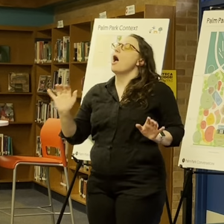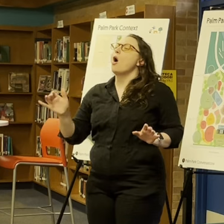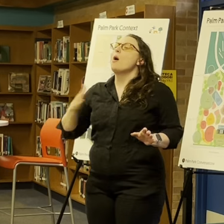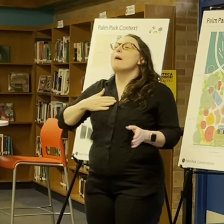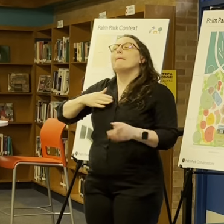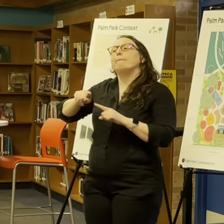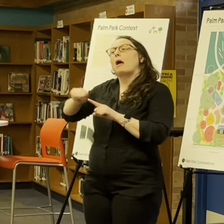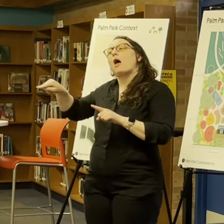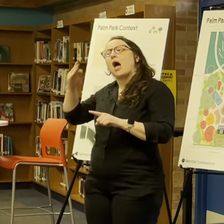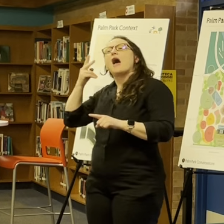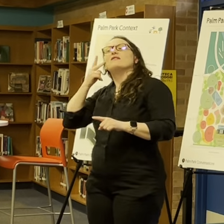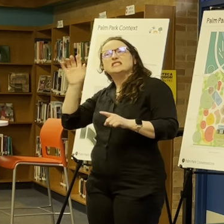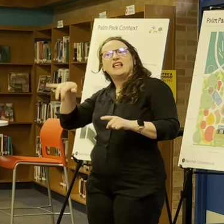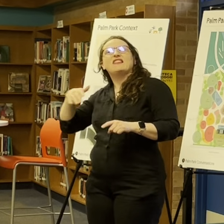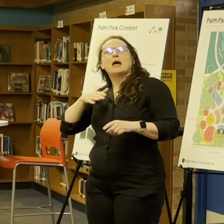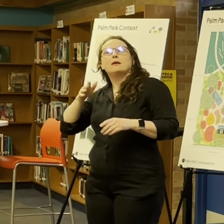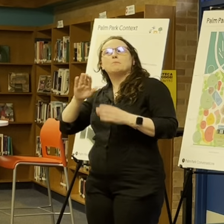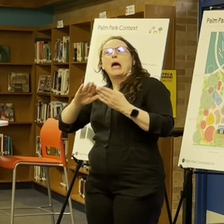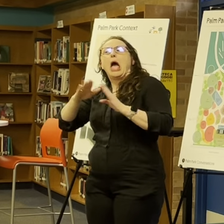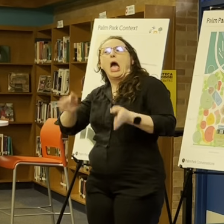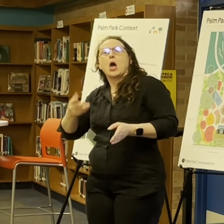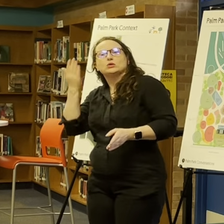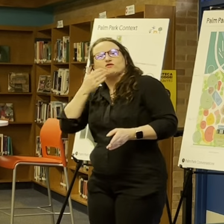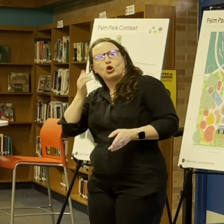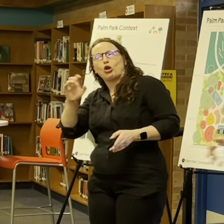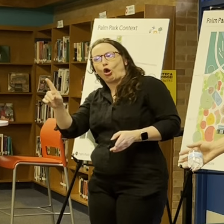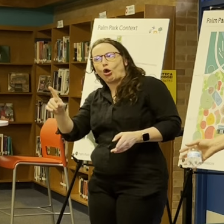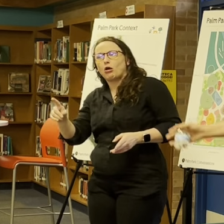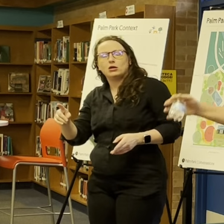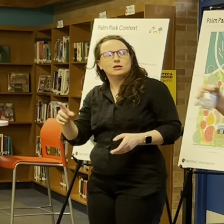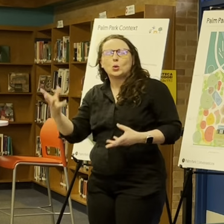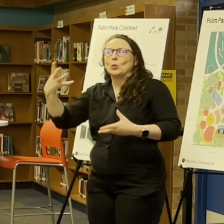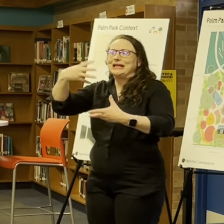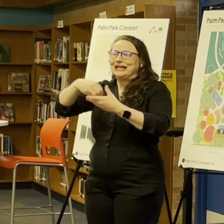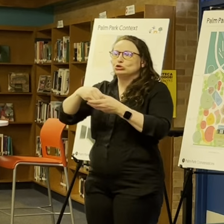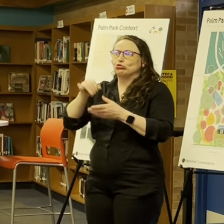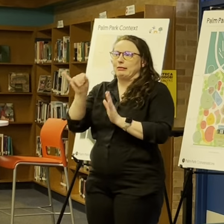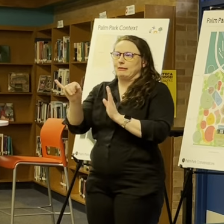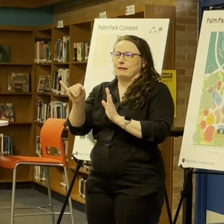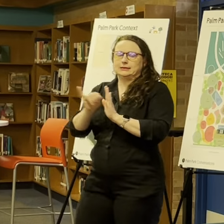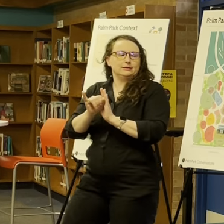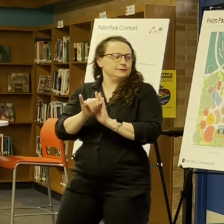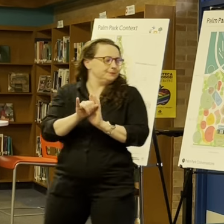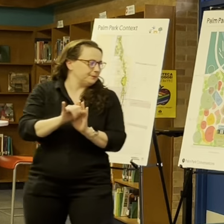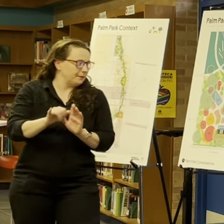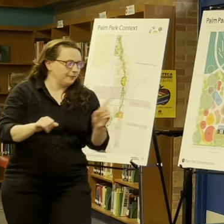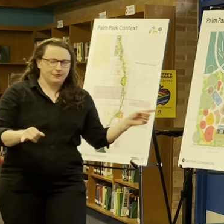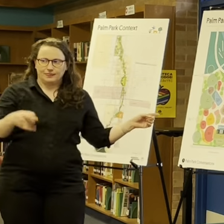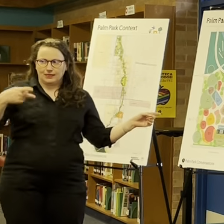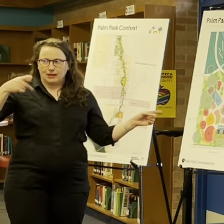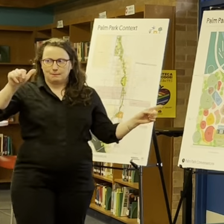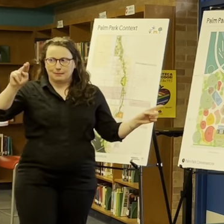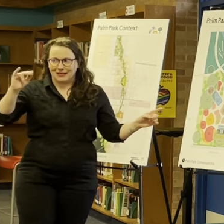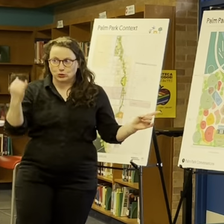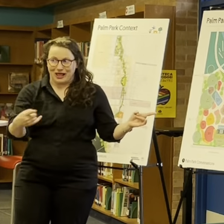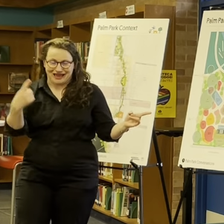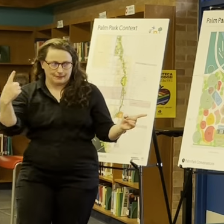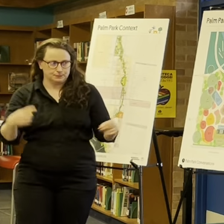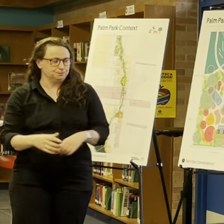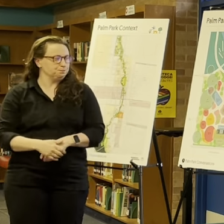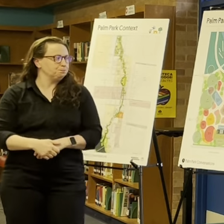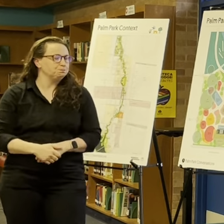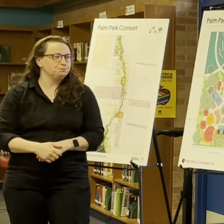4 gateways, this is how we integrate the identity. So when we put this all together, this is the plan you see today.